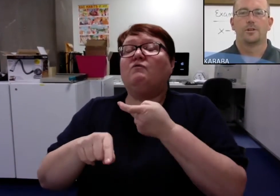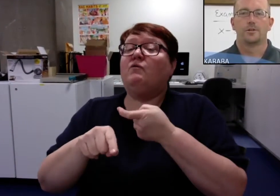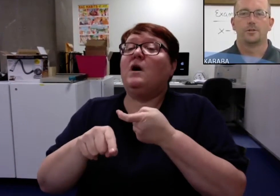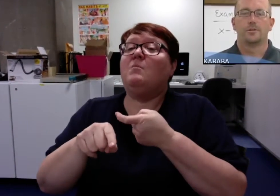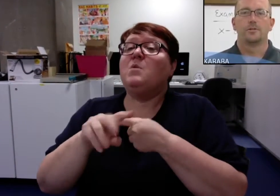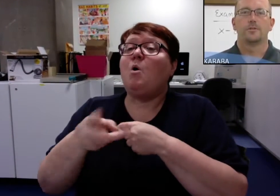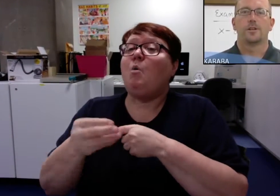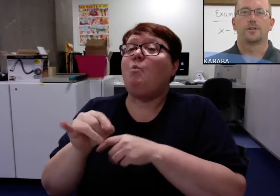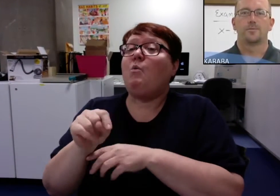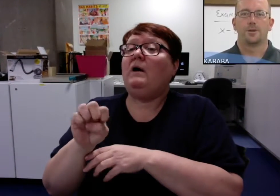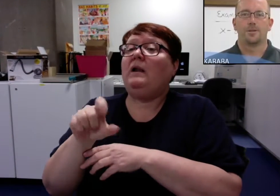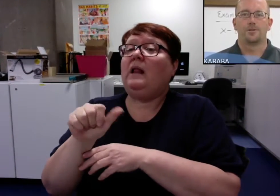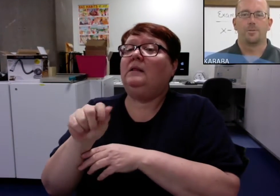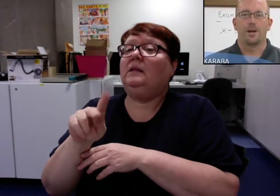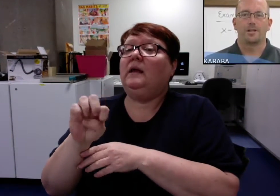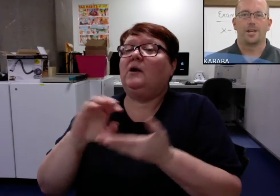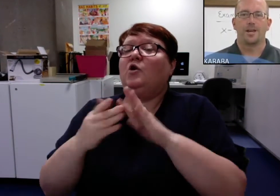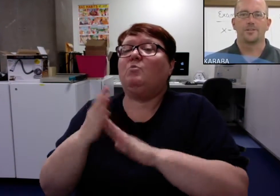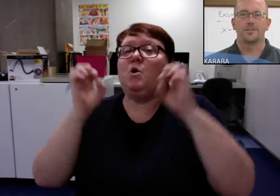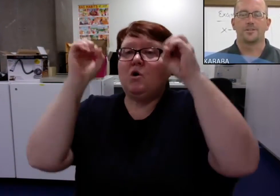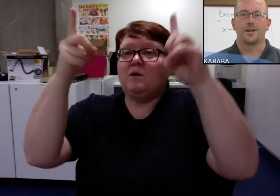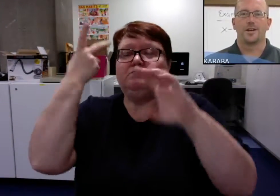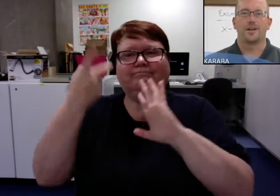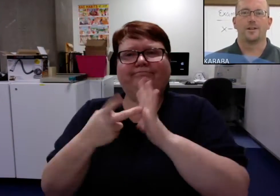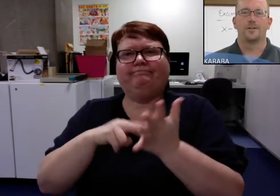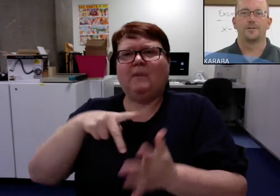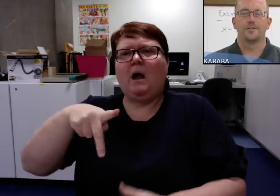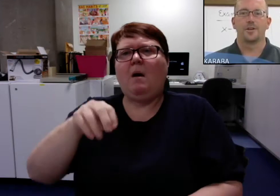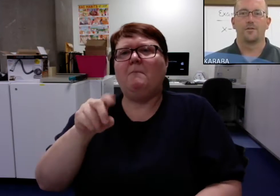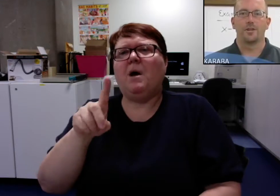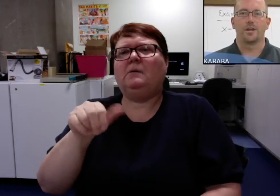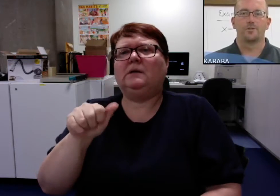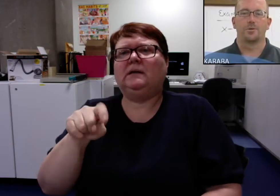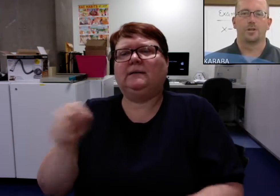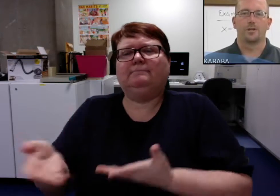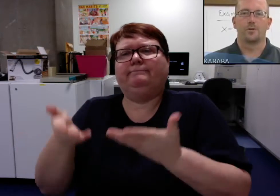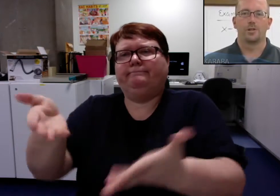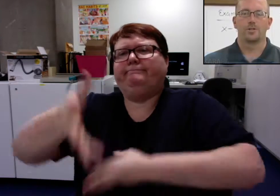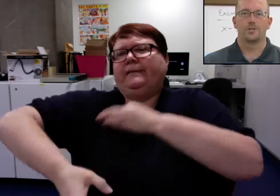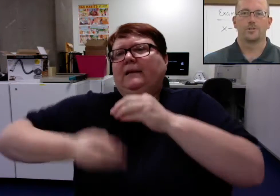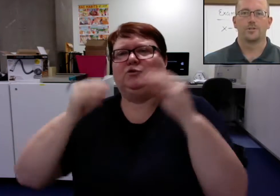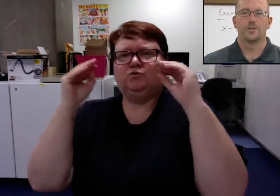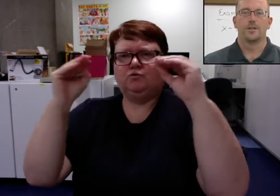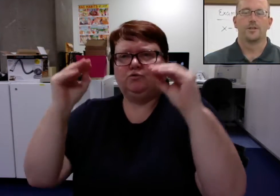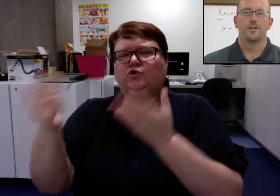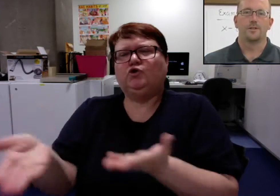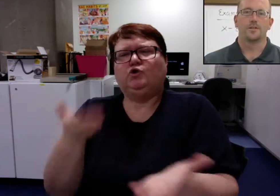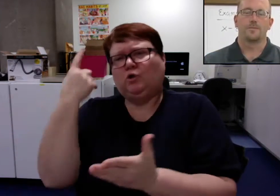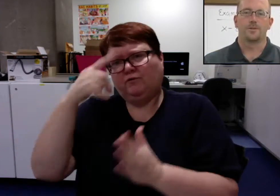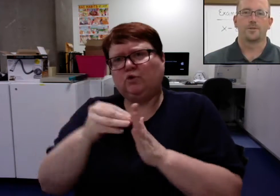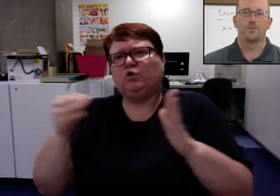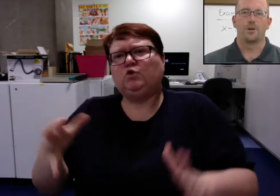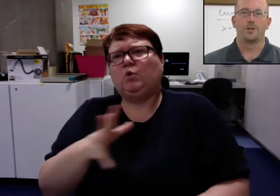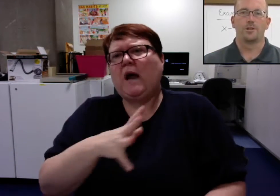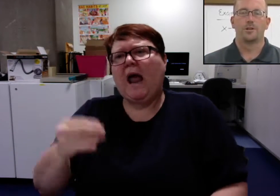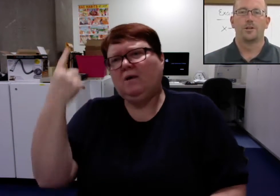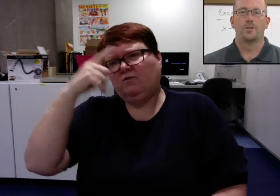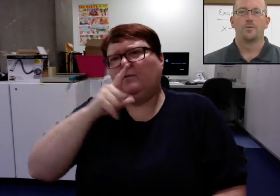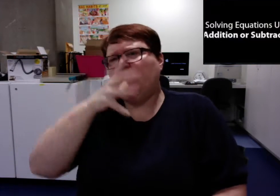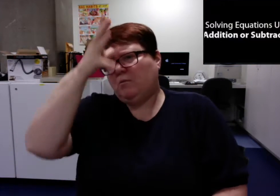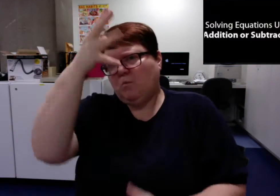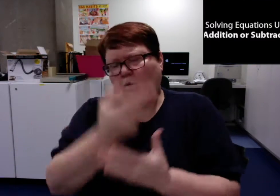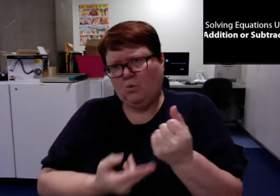3 experimental podcasts on solving algebraic equations. This is episode